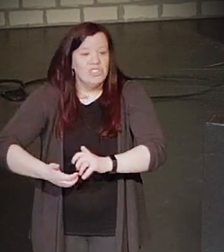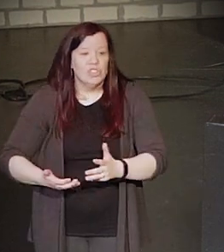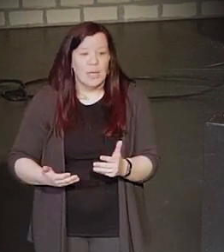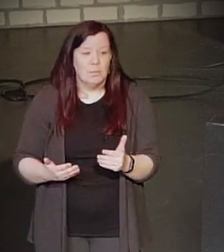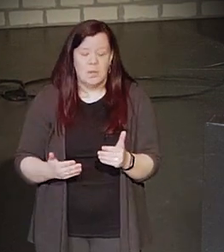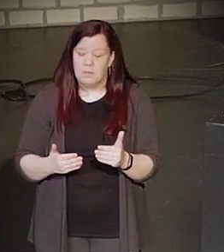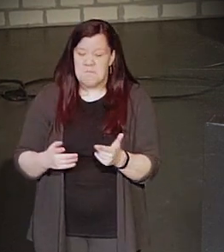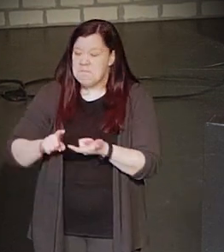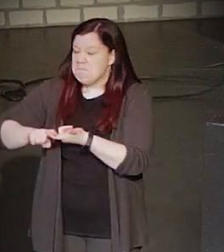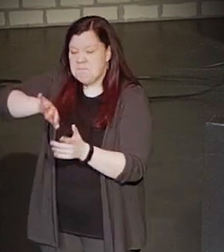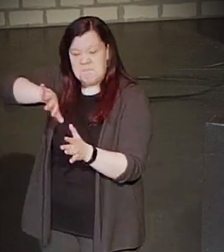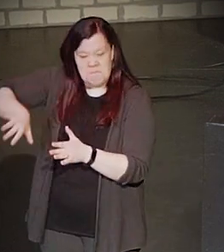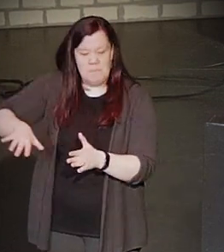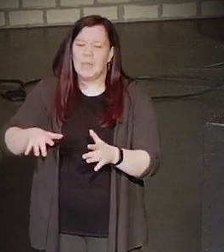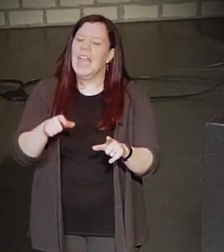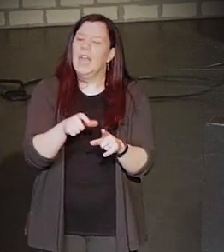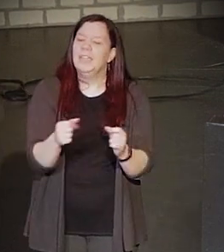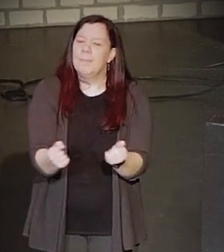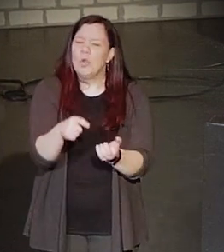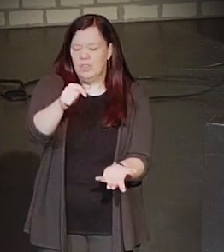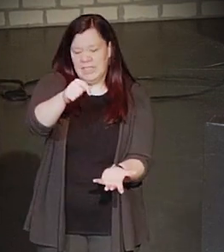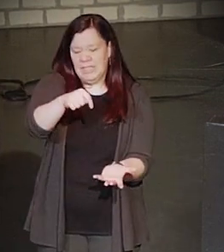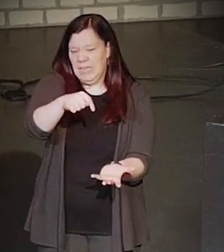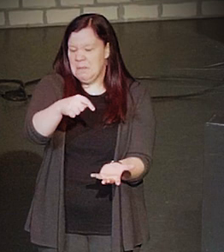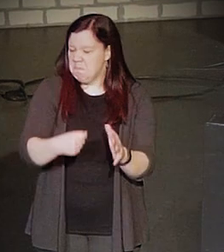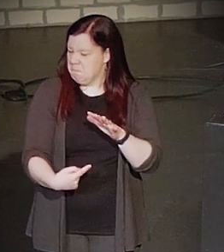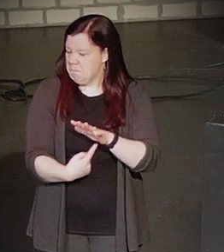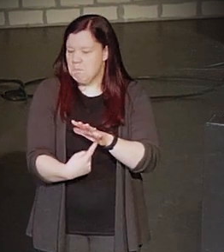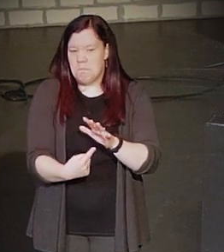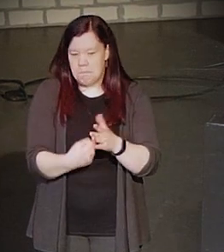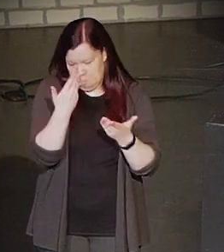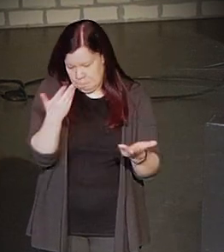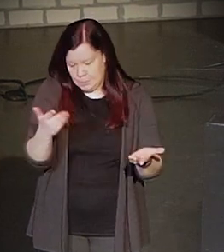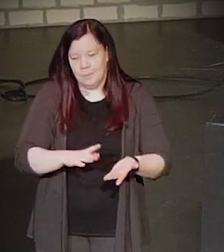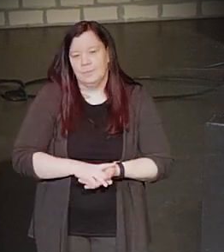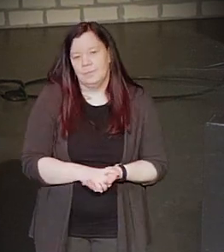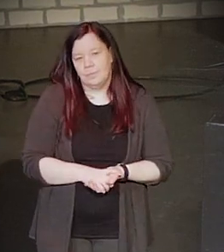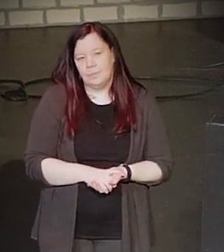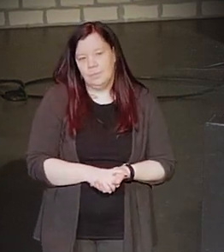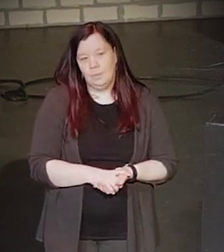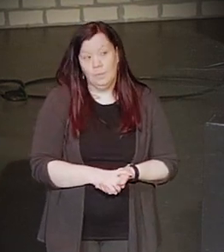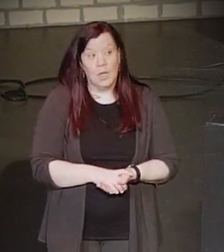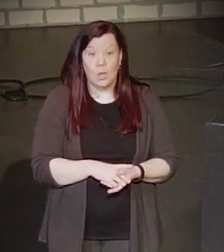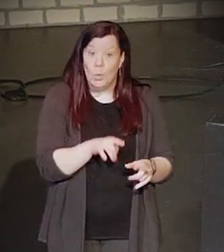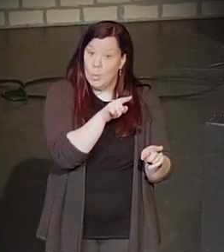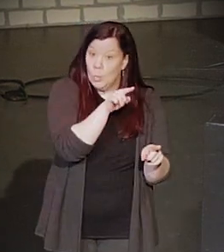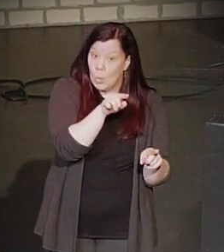every other loyalty. The democracy mattered the most. You were